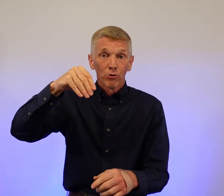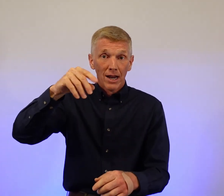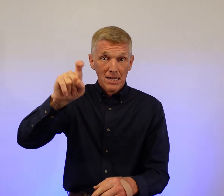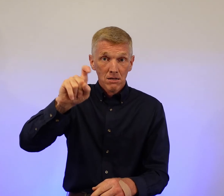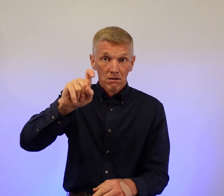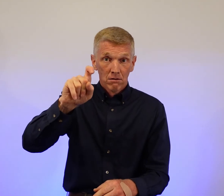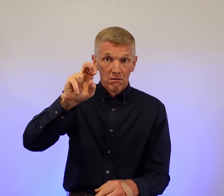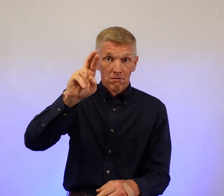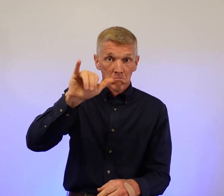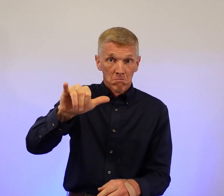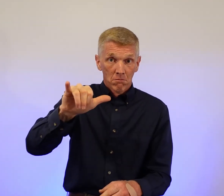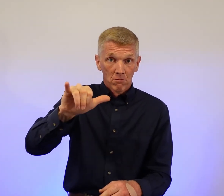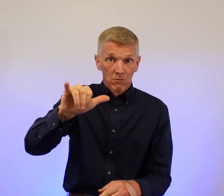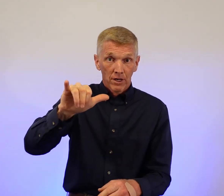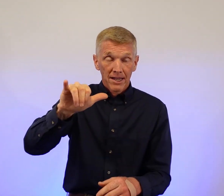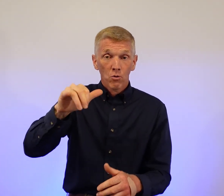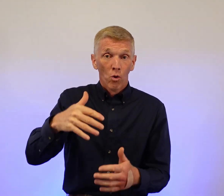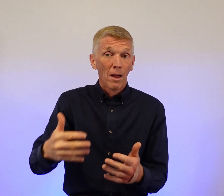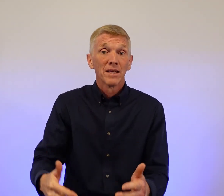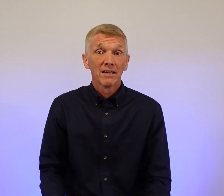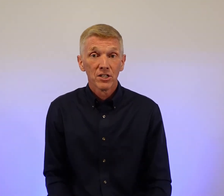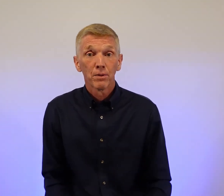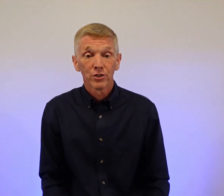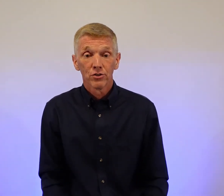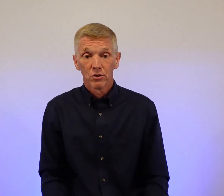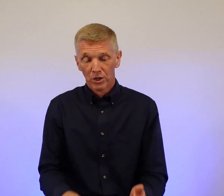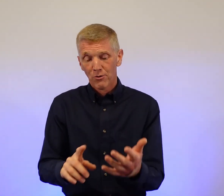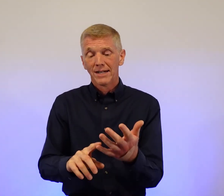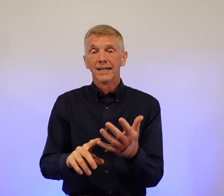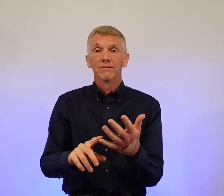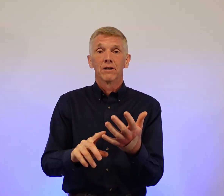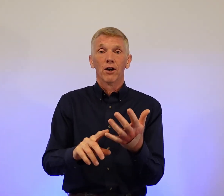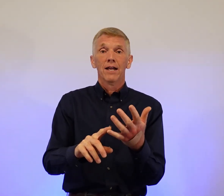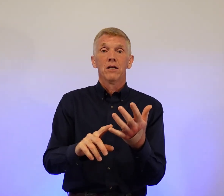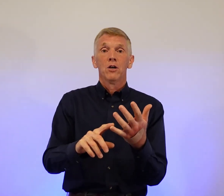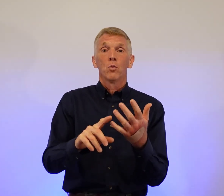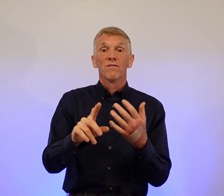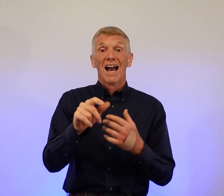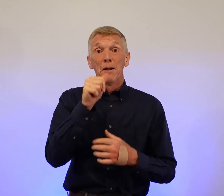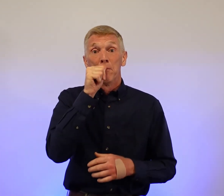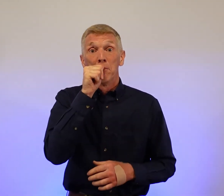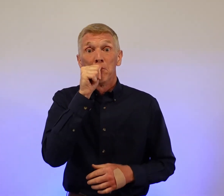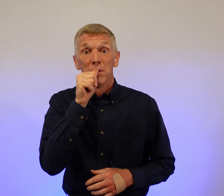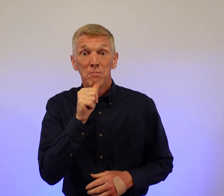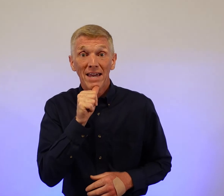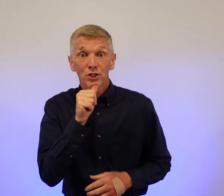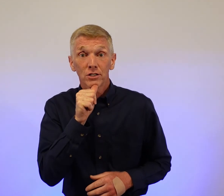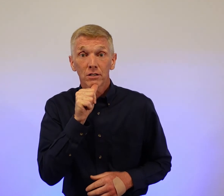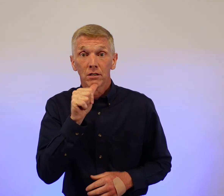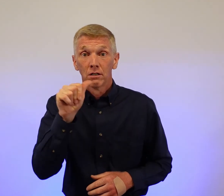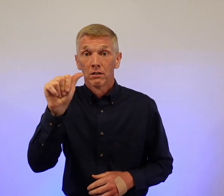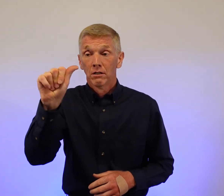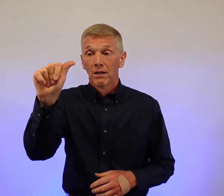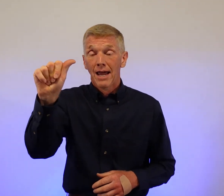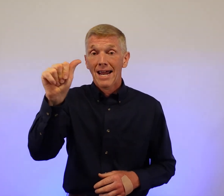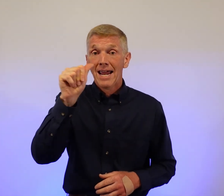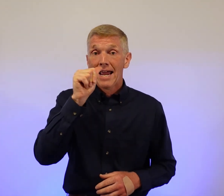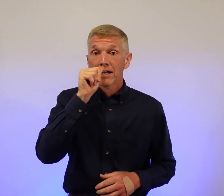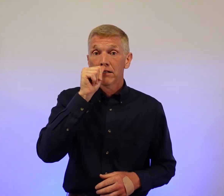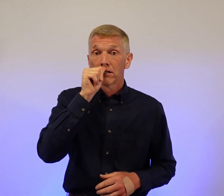x-ray, okay, while I'm taking these pictures. I want to do that again, all right? We've got be patient, a hand,